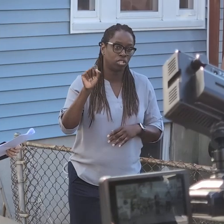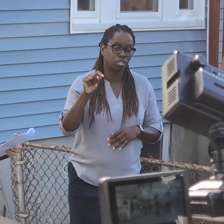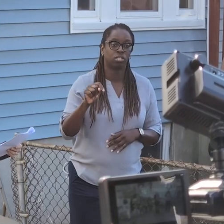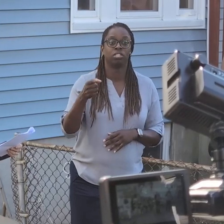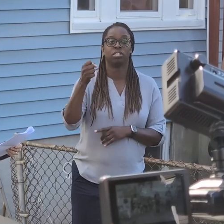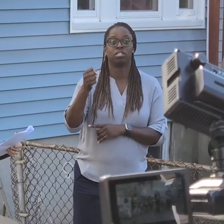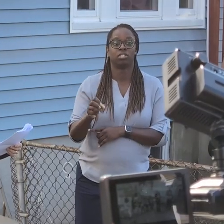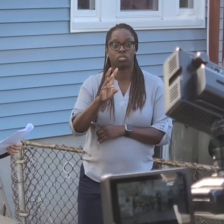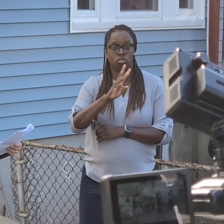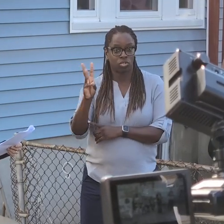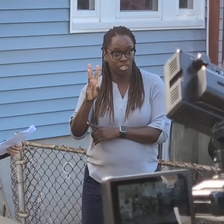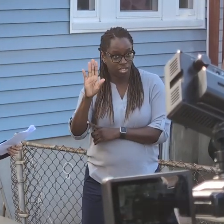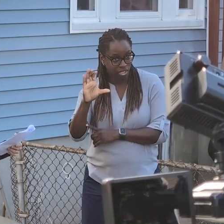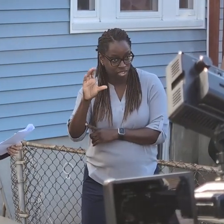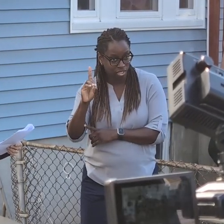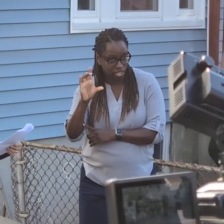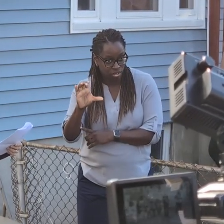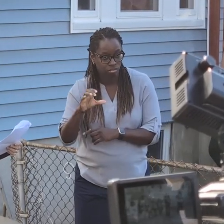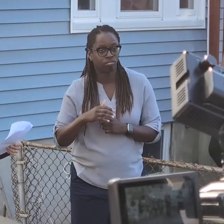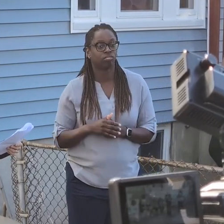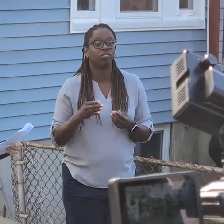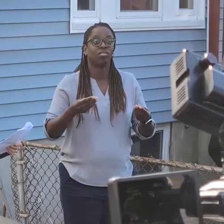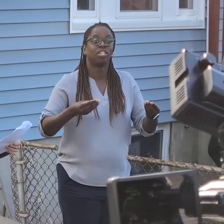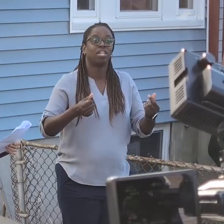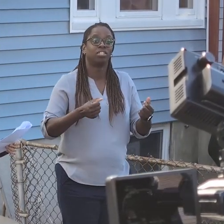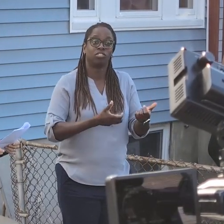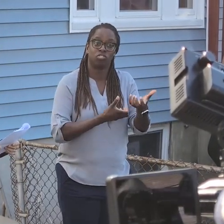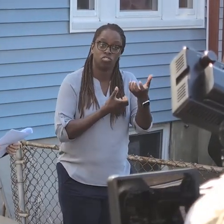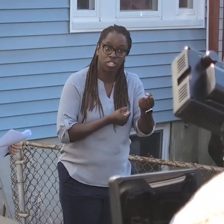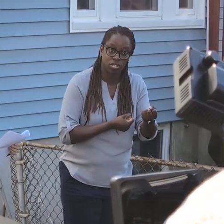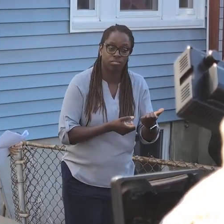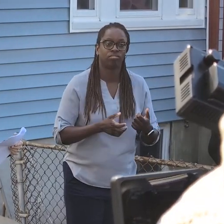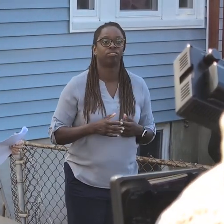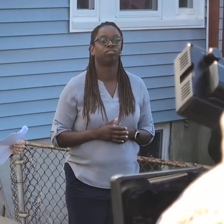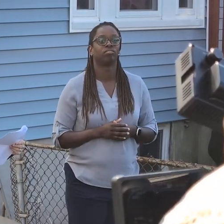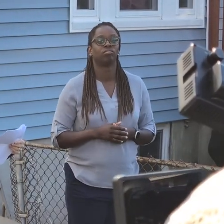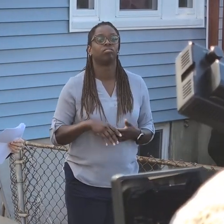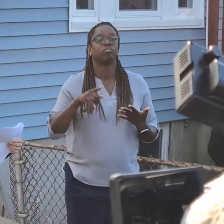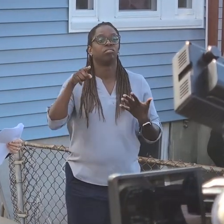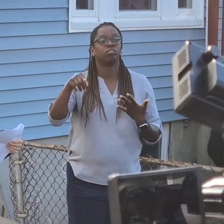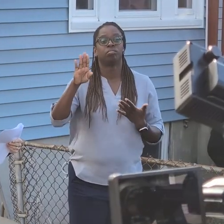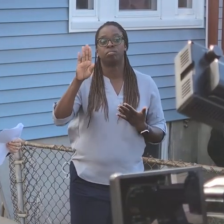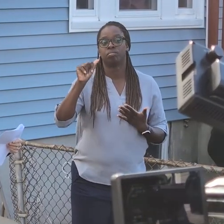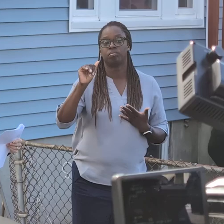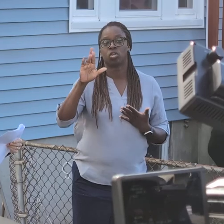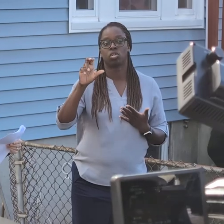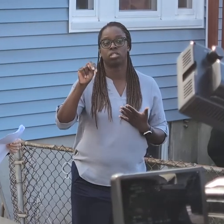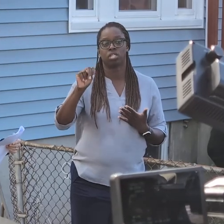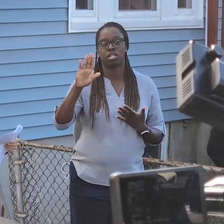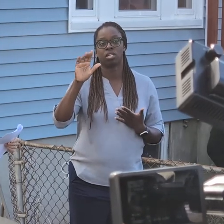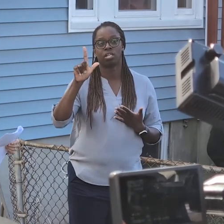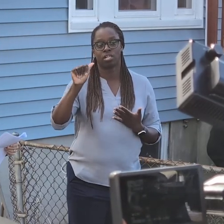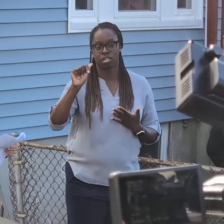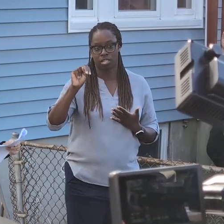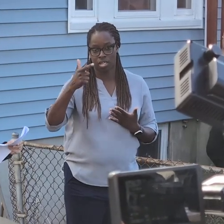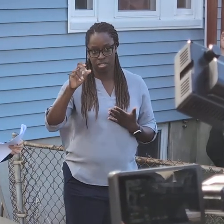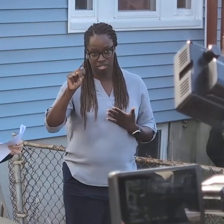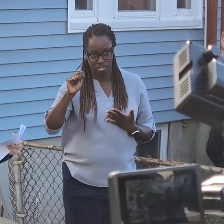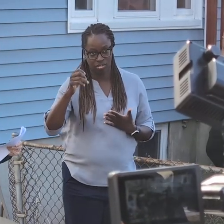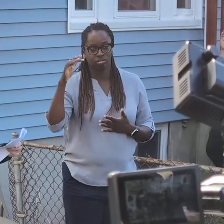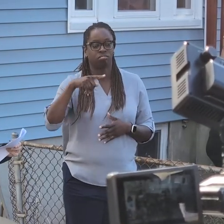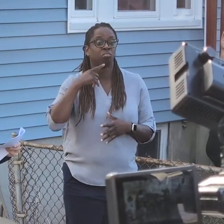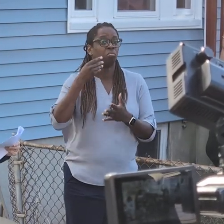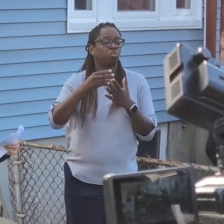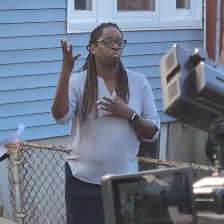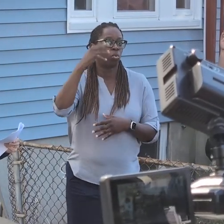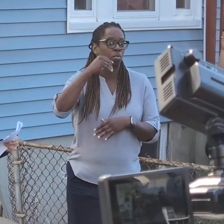Boston Community Land Trust, business owners Nikla Landon and Baron Langston, who bought a beautiful building in Hyde Park and kept